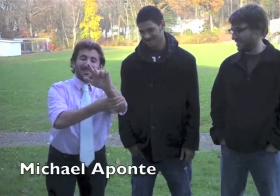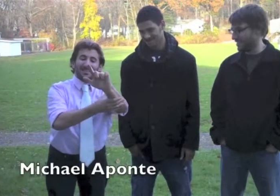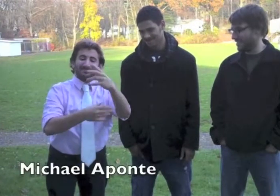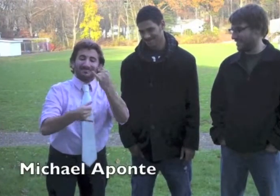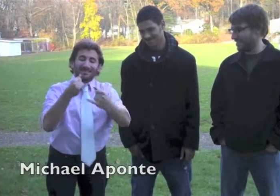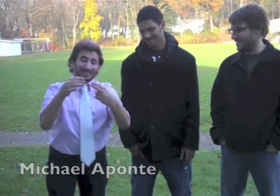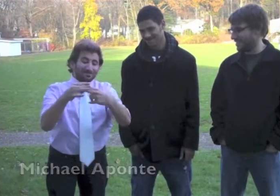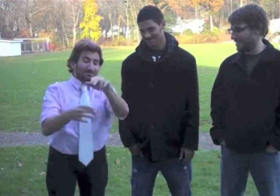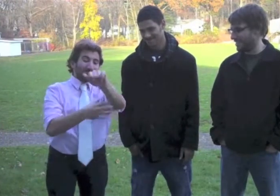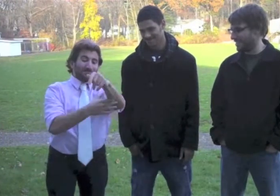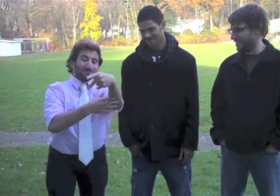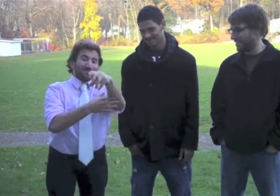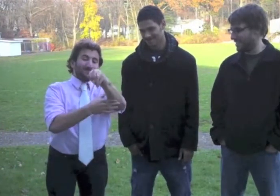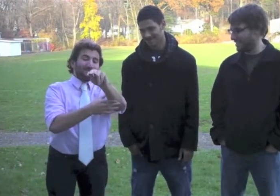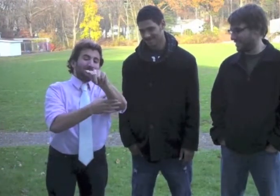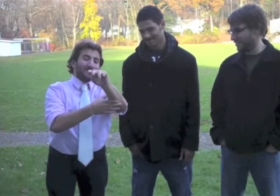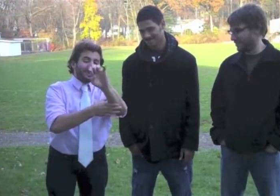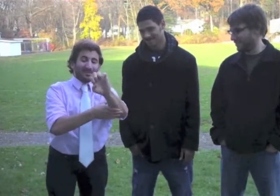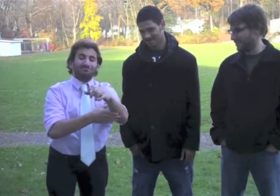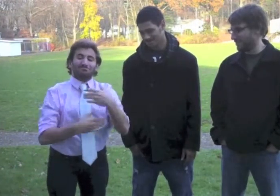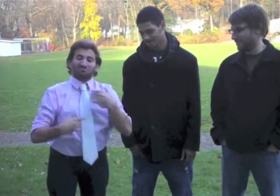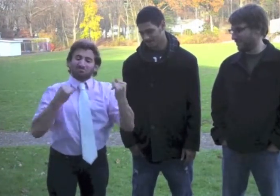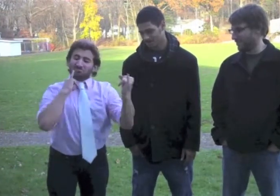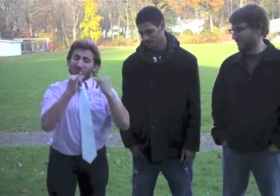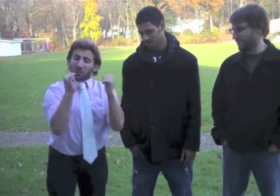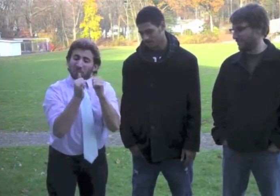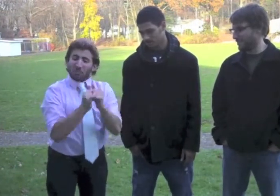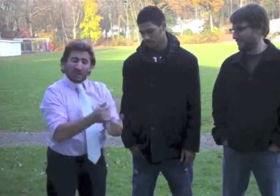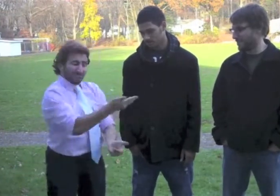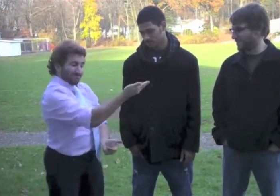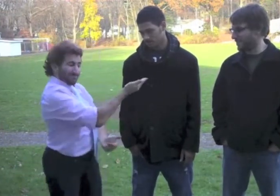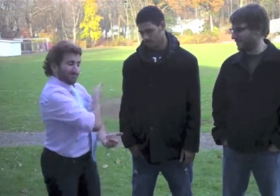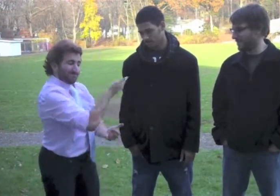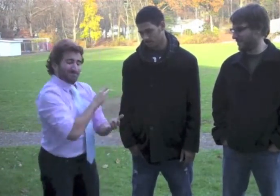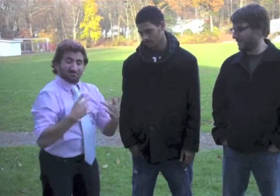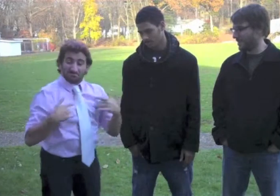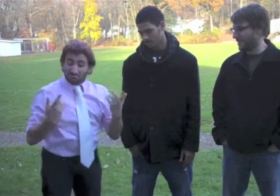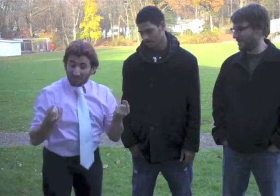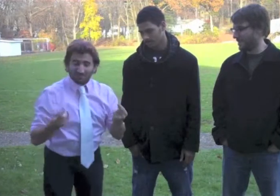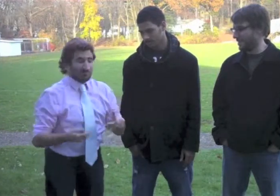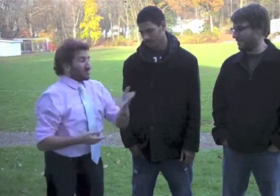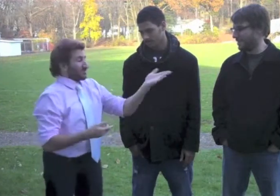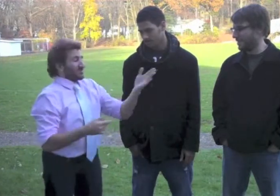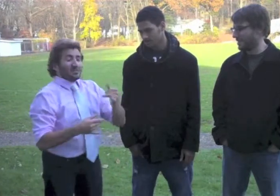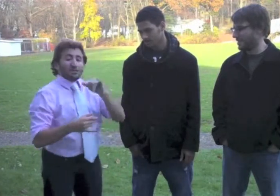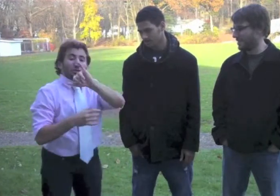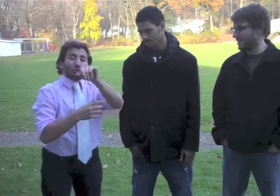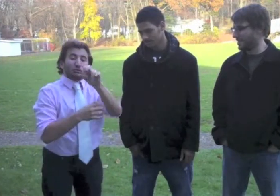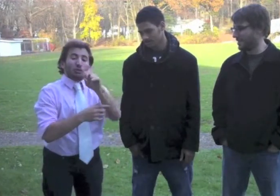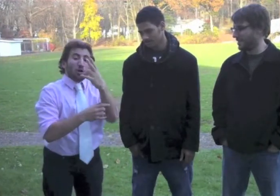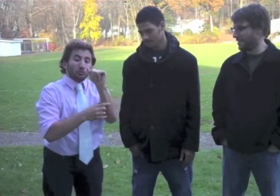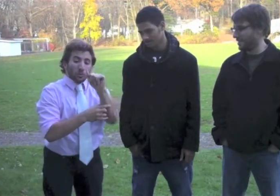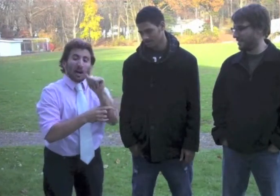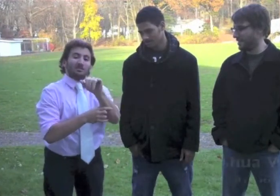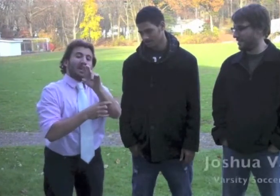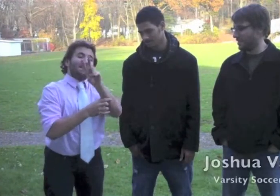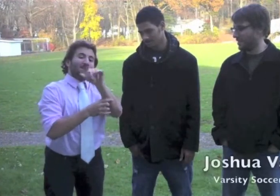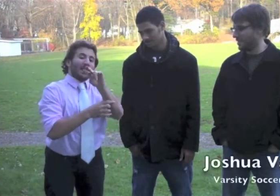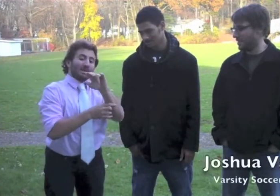Hello. I am Michael LaPont, and I am here having an interview with Josh Vanek,